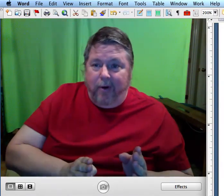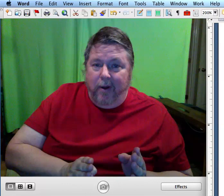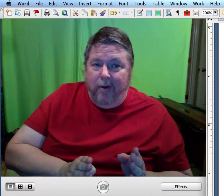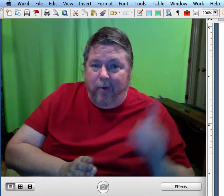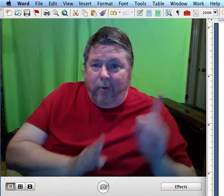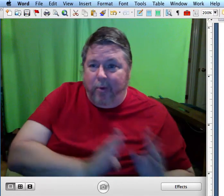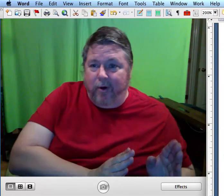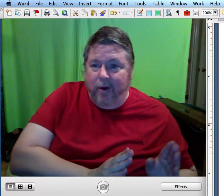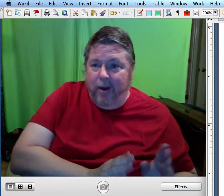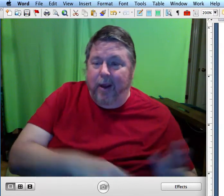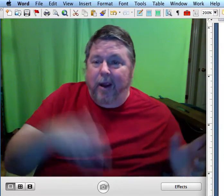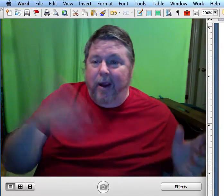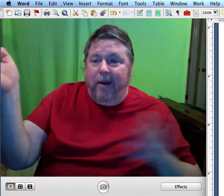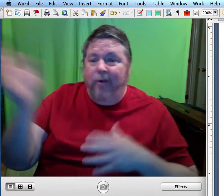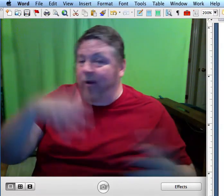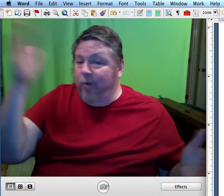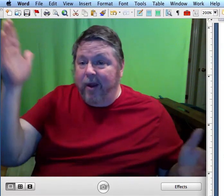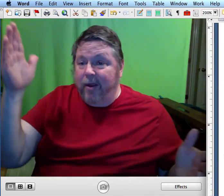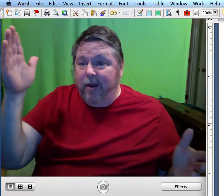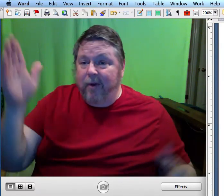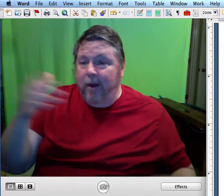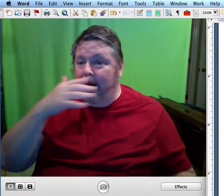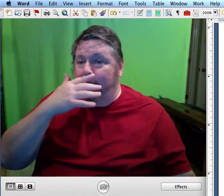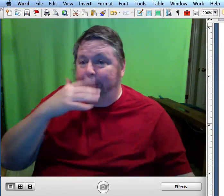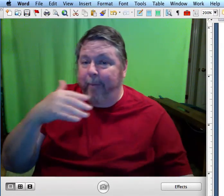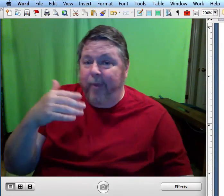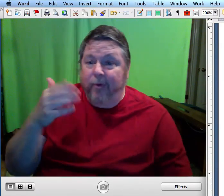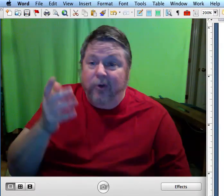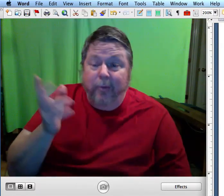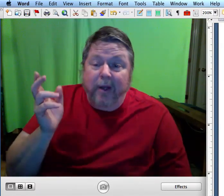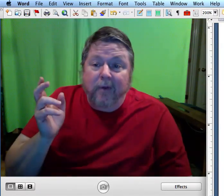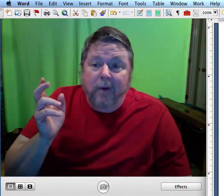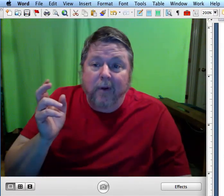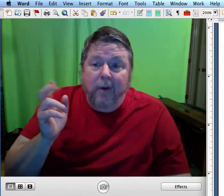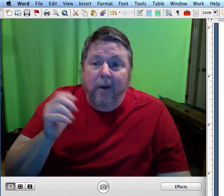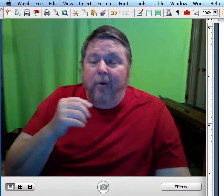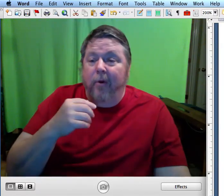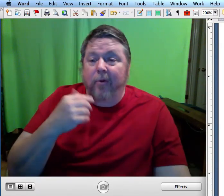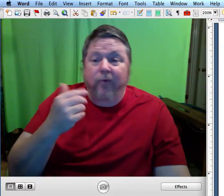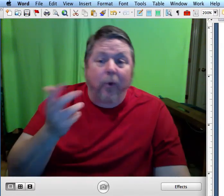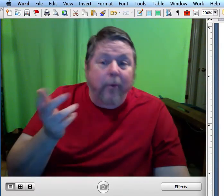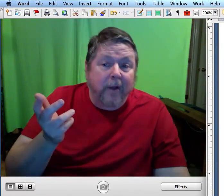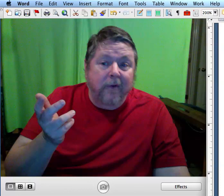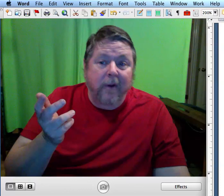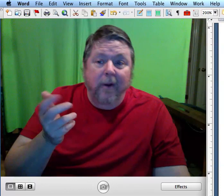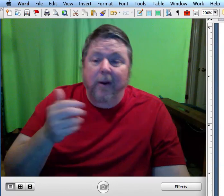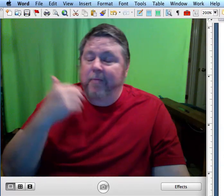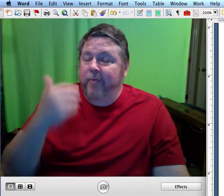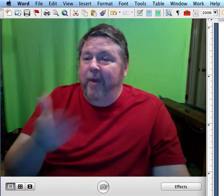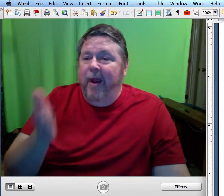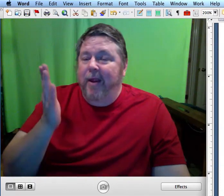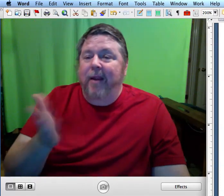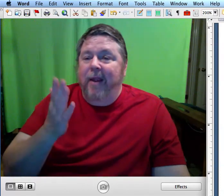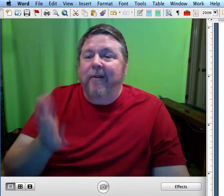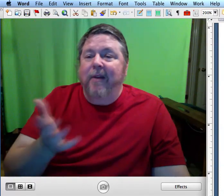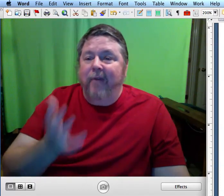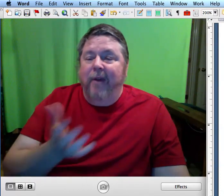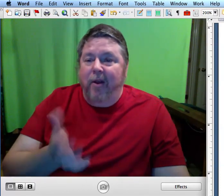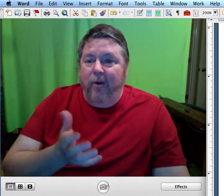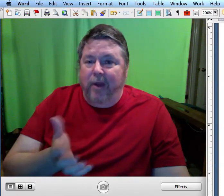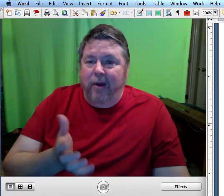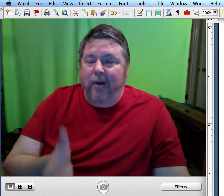part, one more part. And can you find 20 things in those 2 minutes or those 4 minutes? It doesn't